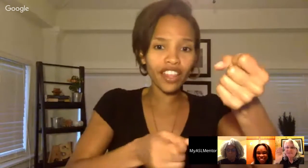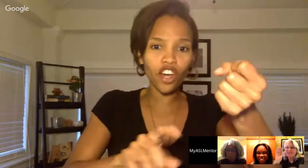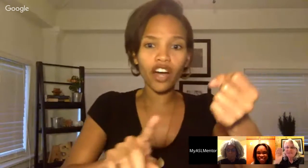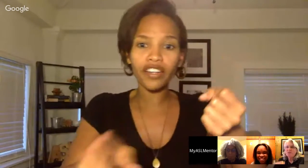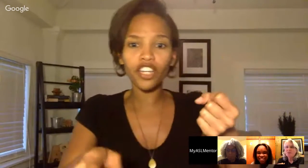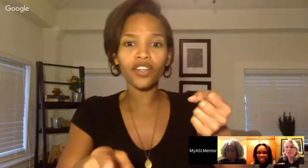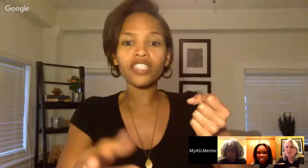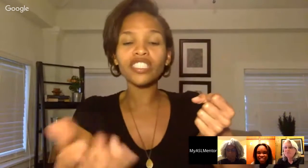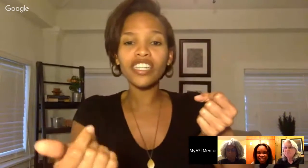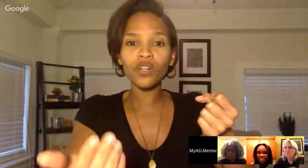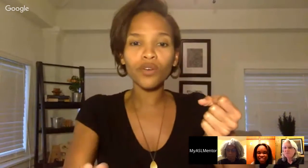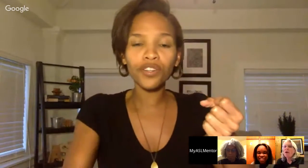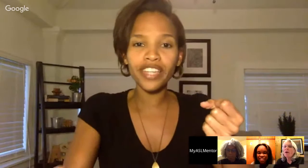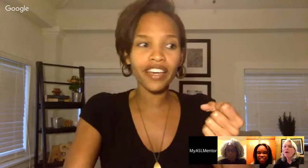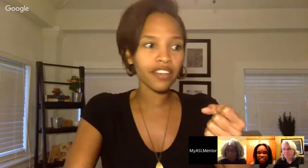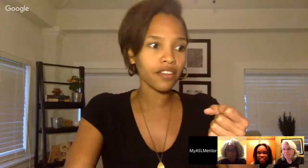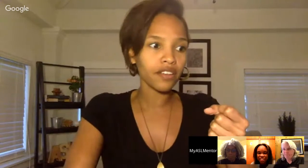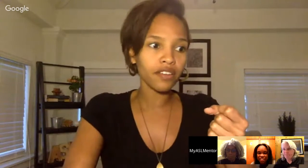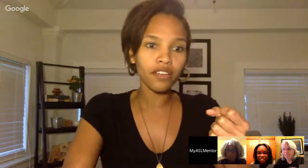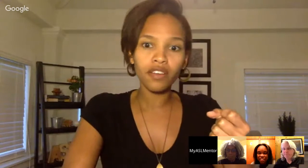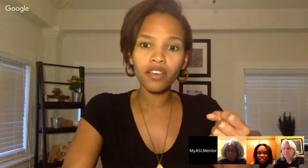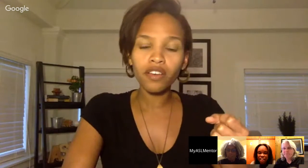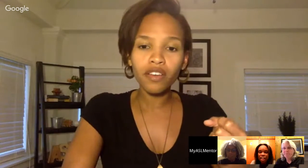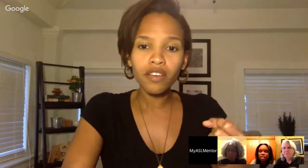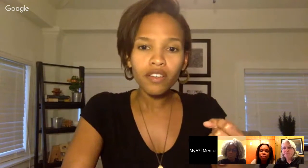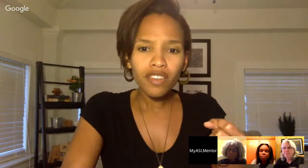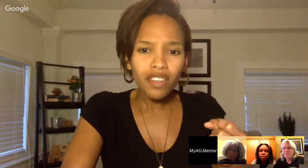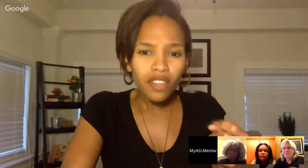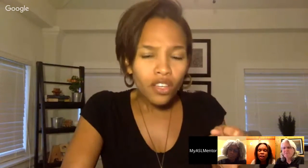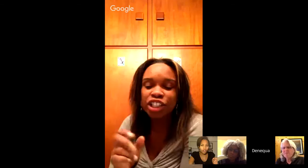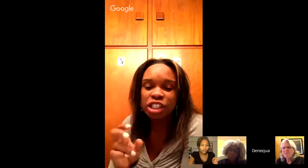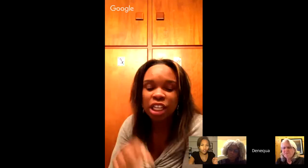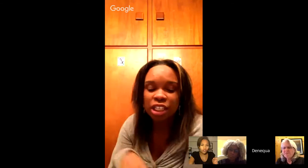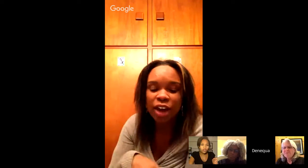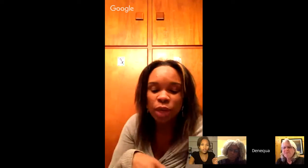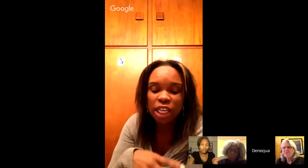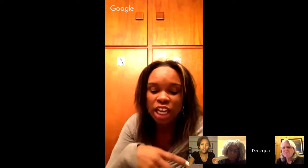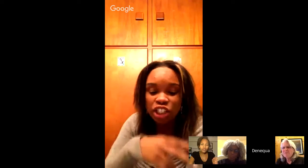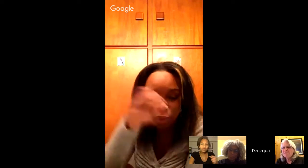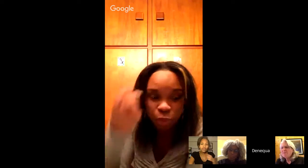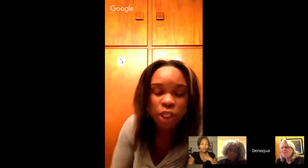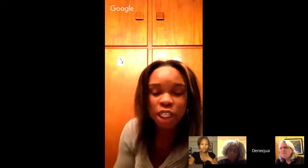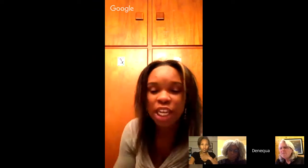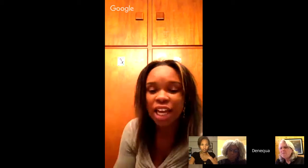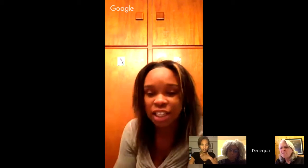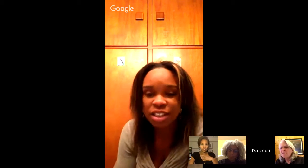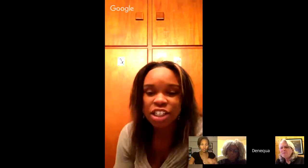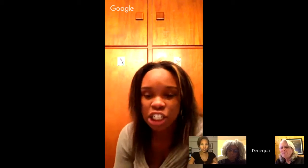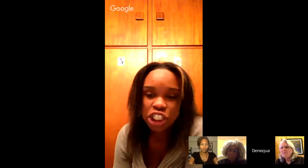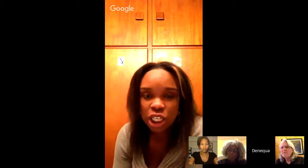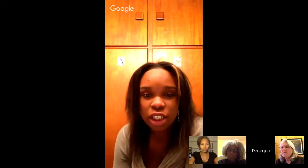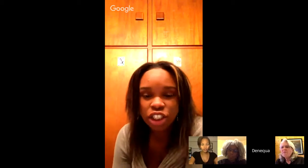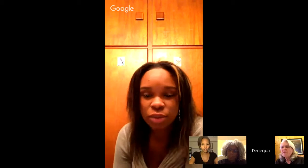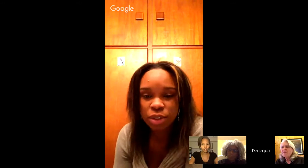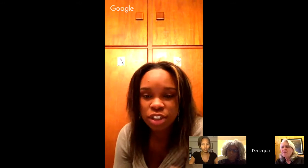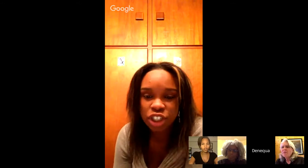that thought. Daniqua, what were you saying? No, I just think that weekend she really got into teaching. She